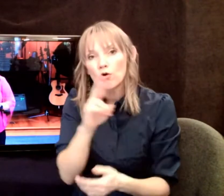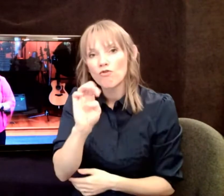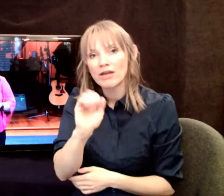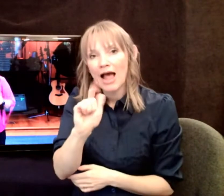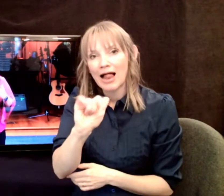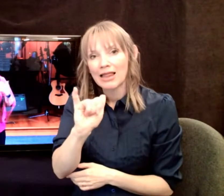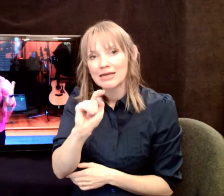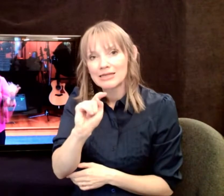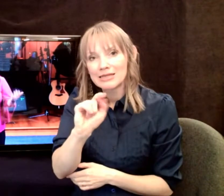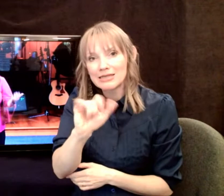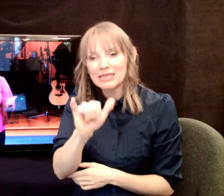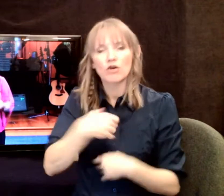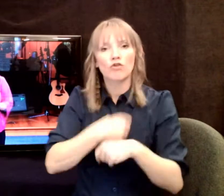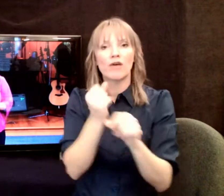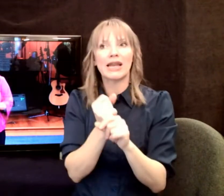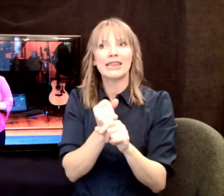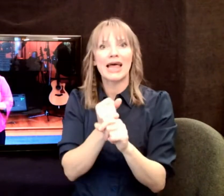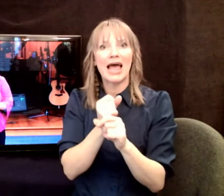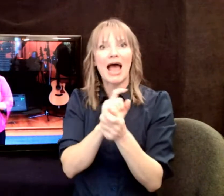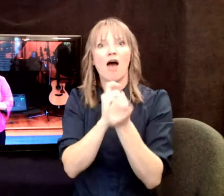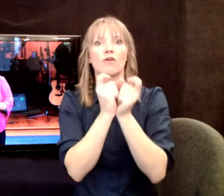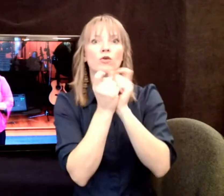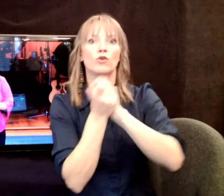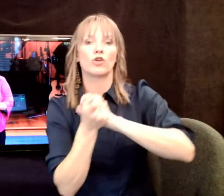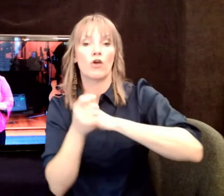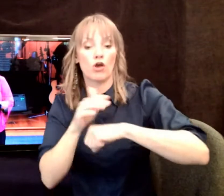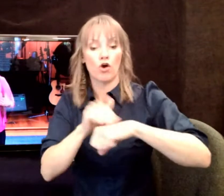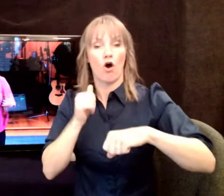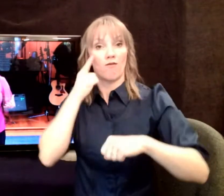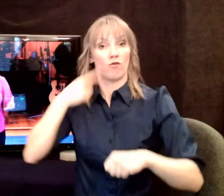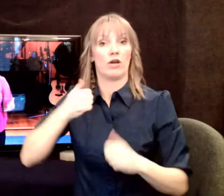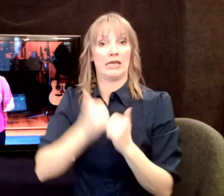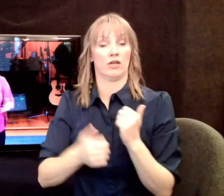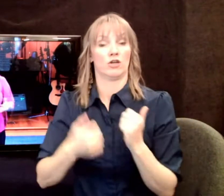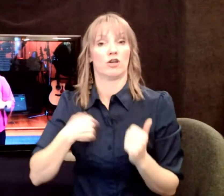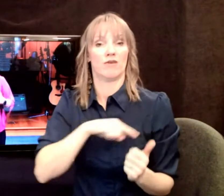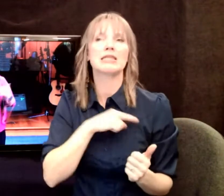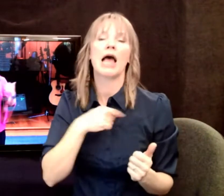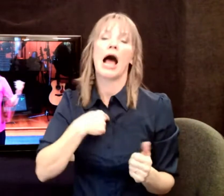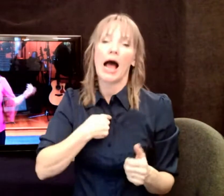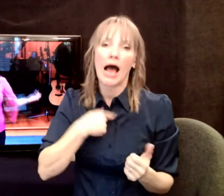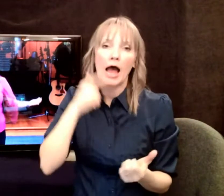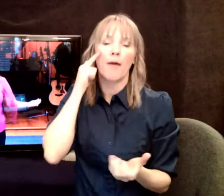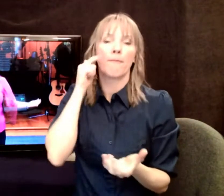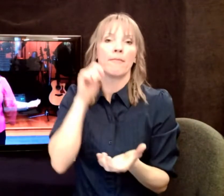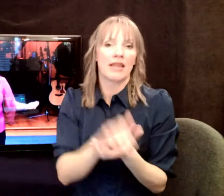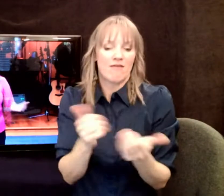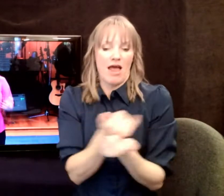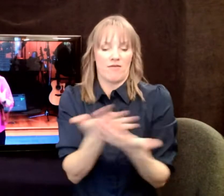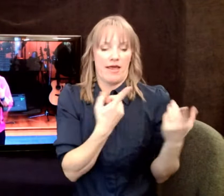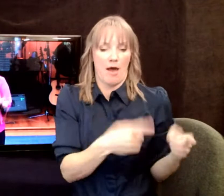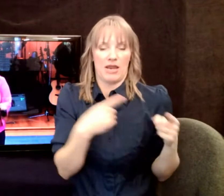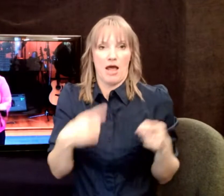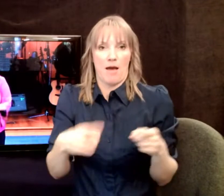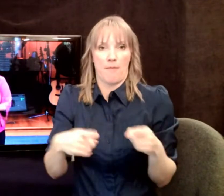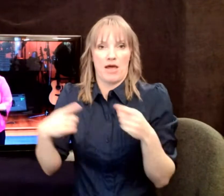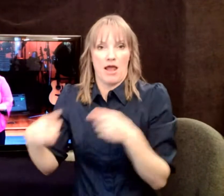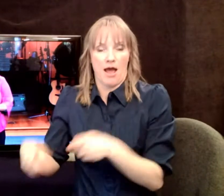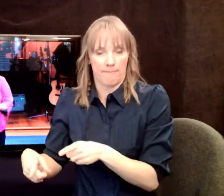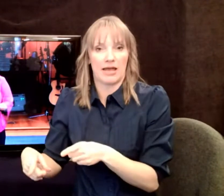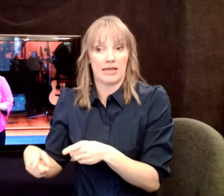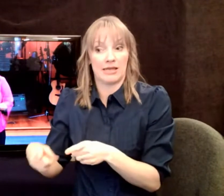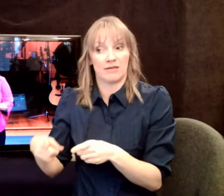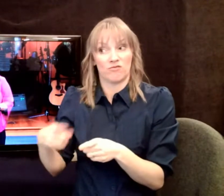the evolutionary call that life is having for us. I truly believe that all that we've been going through and all that's been happening